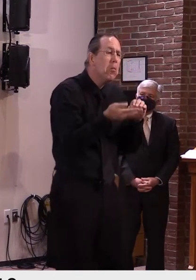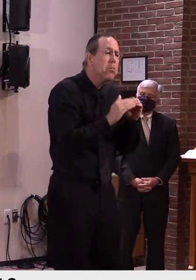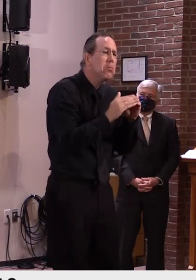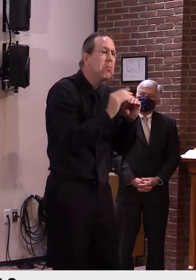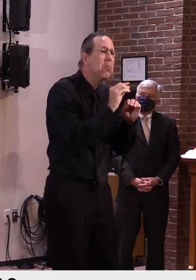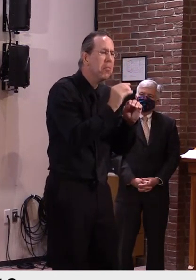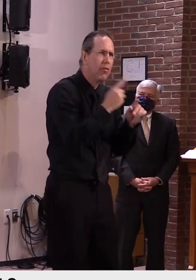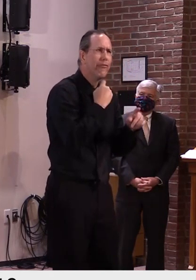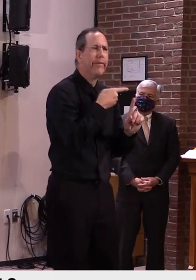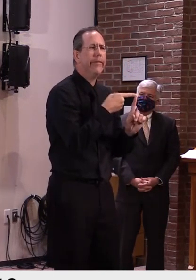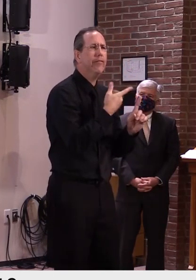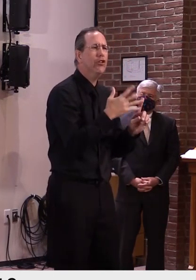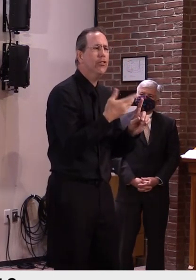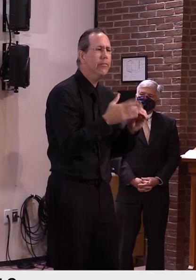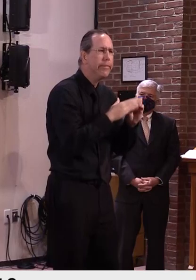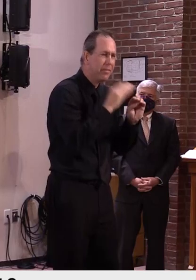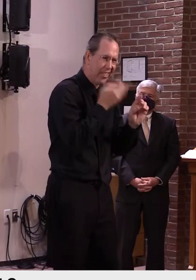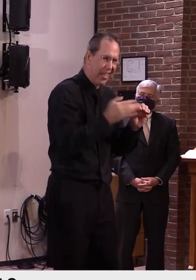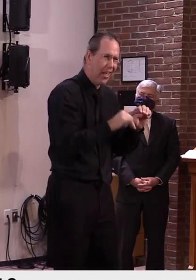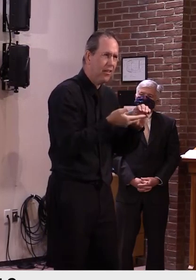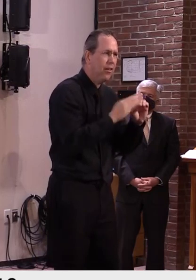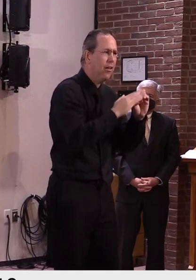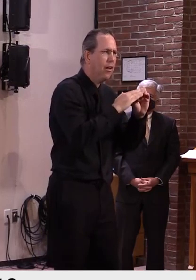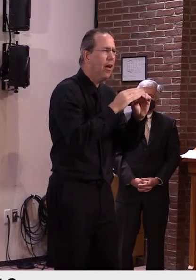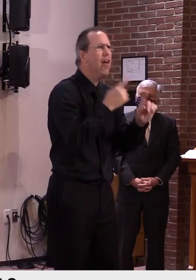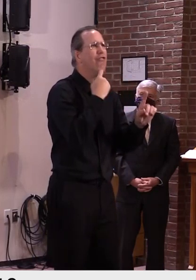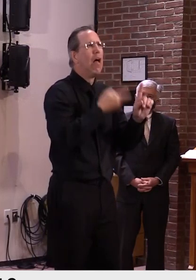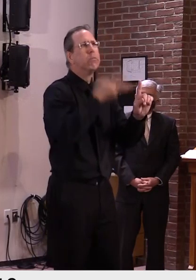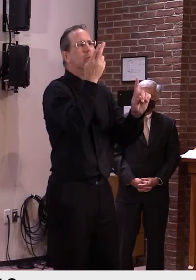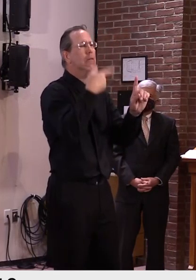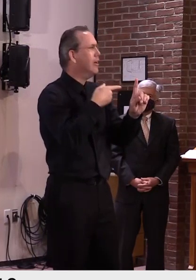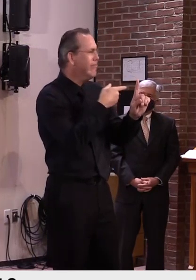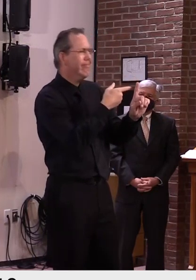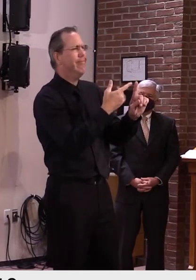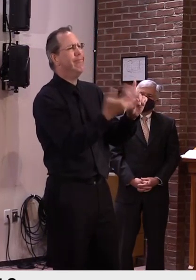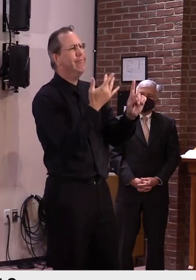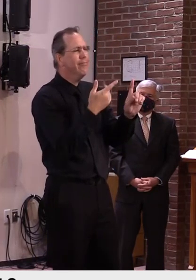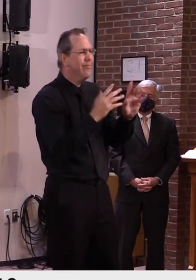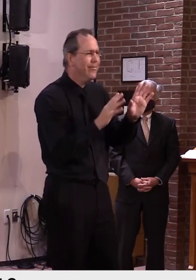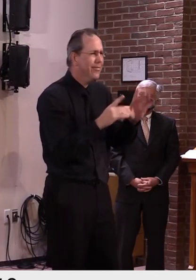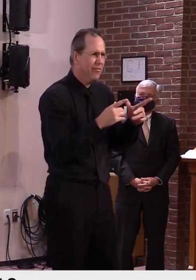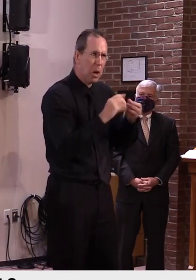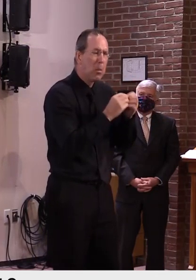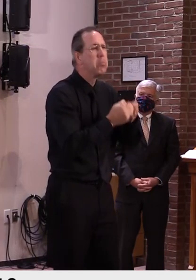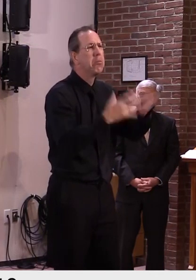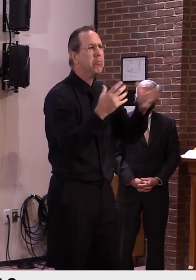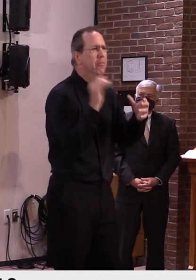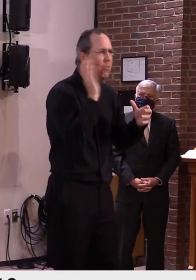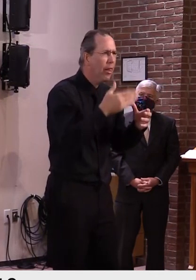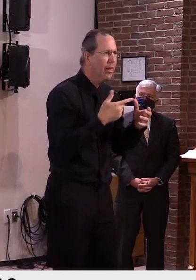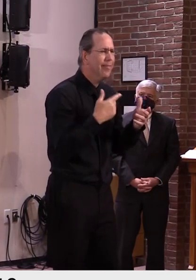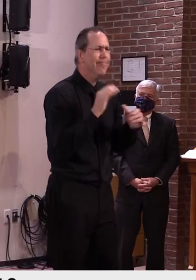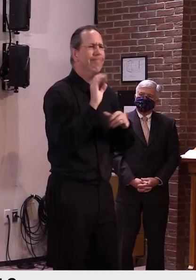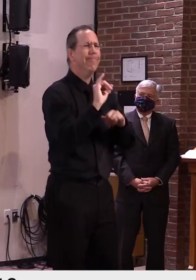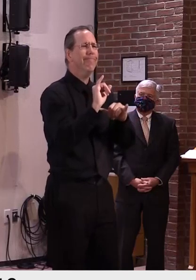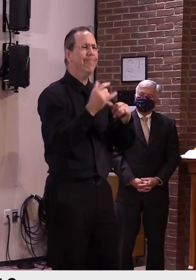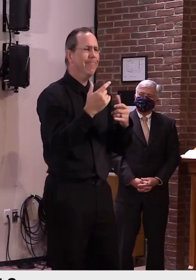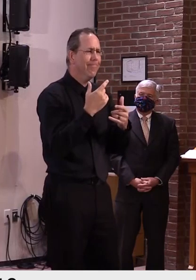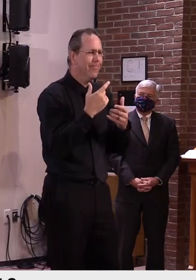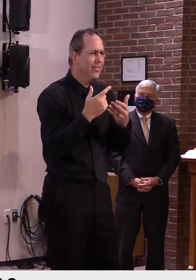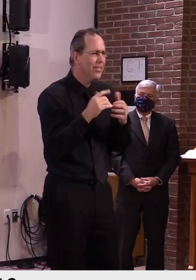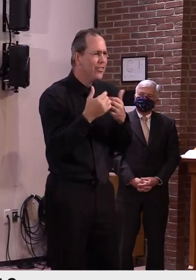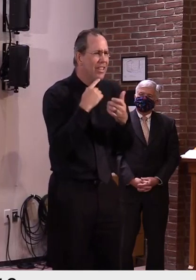3 cases to 6 cases, it's a 100% increase. And then all of a sudden, we have a doubling of the number of cases. What